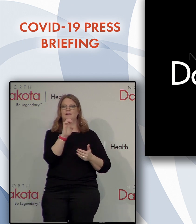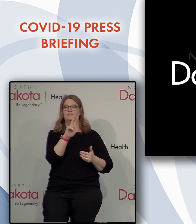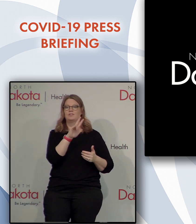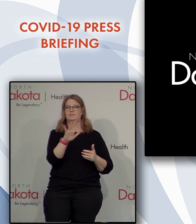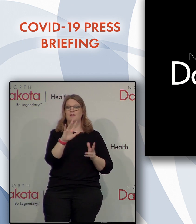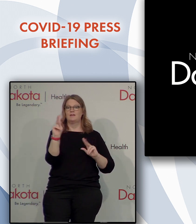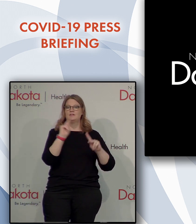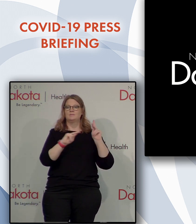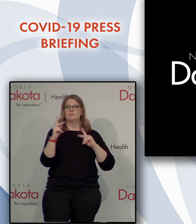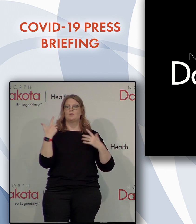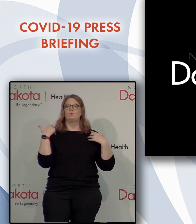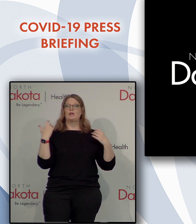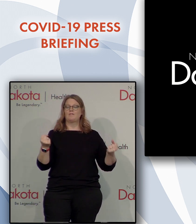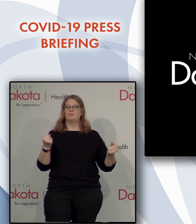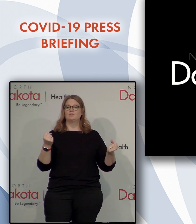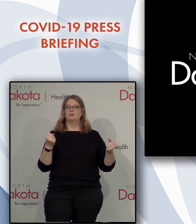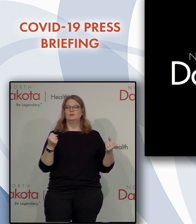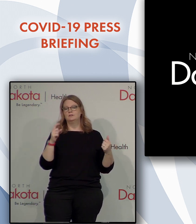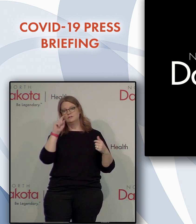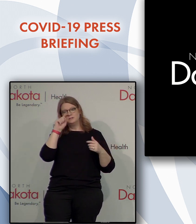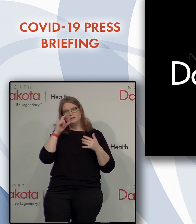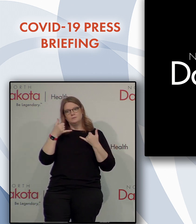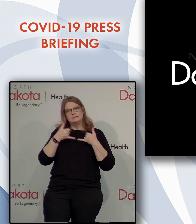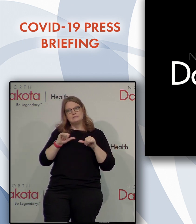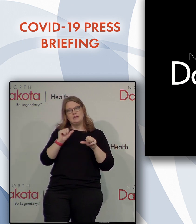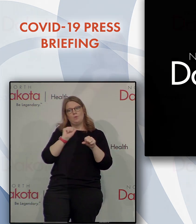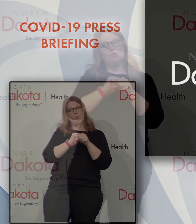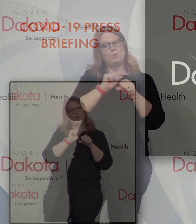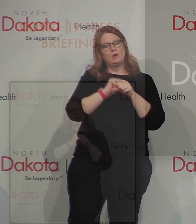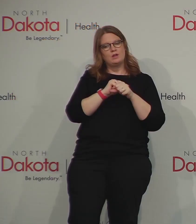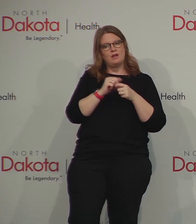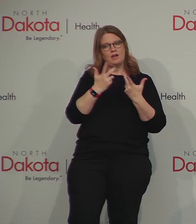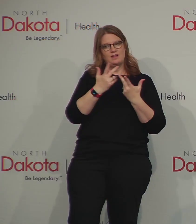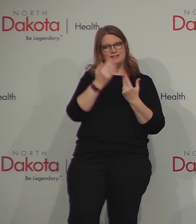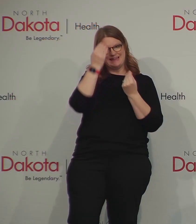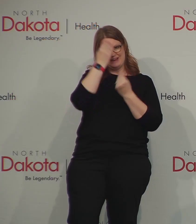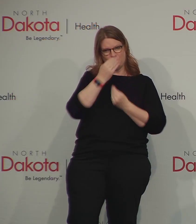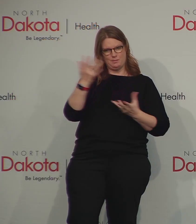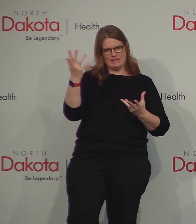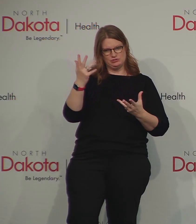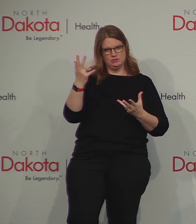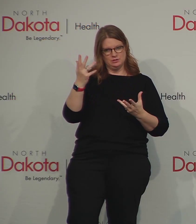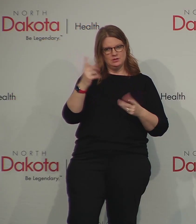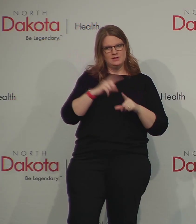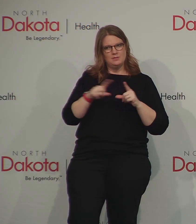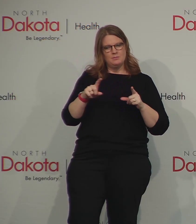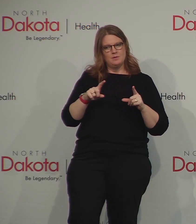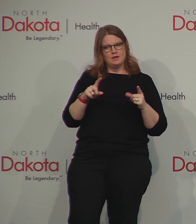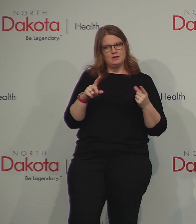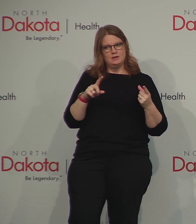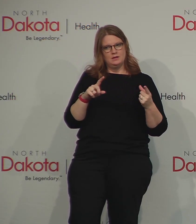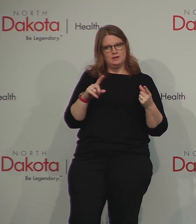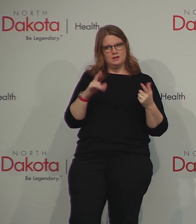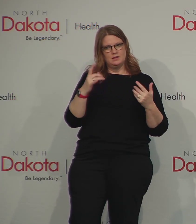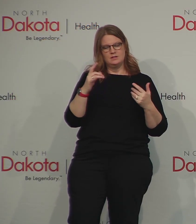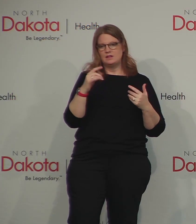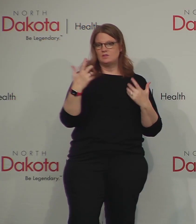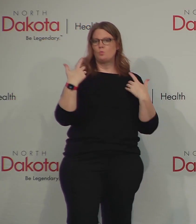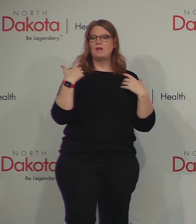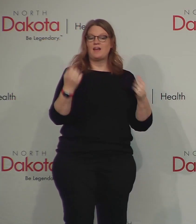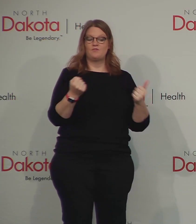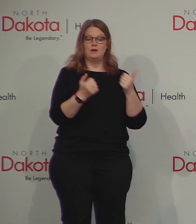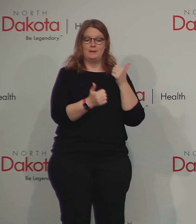84,535 individuals recovery. We're still working on the data, but it's likely that we are the recovery per